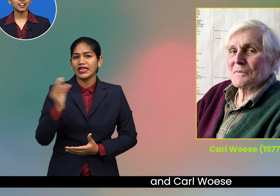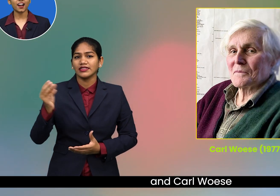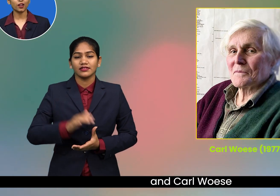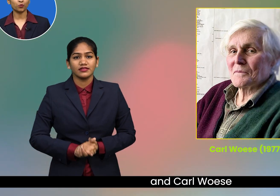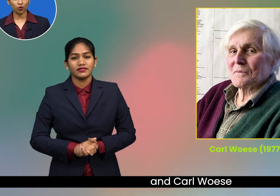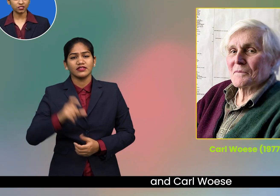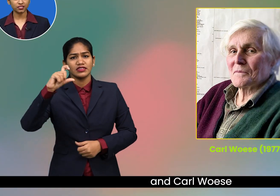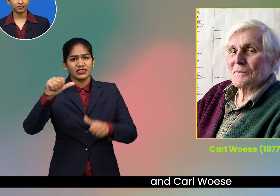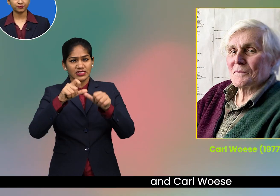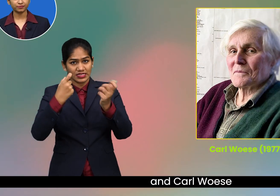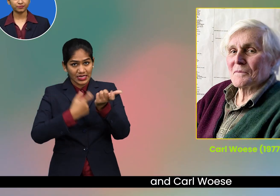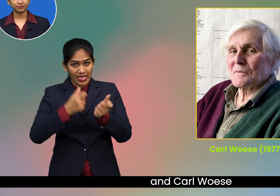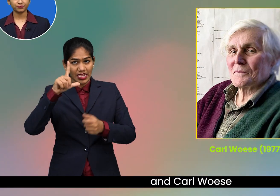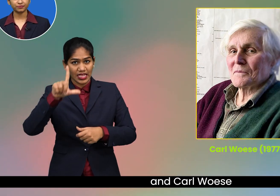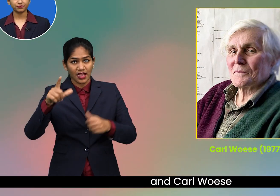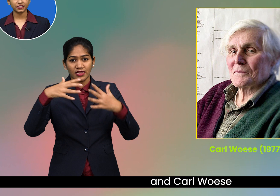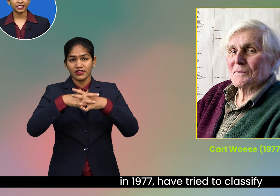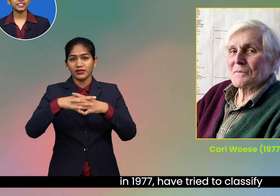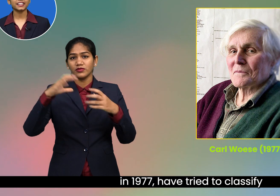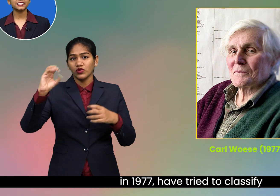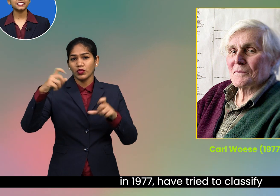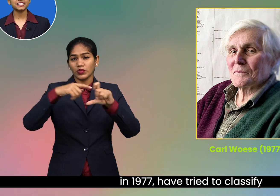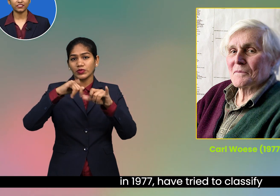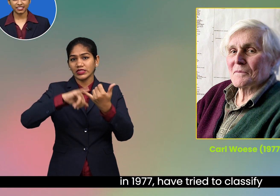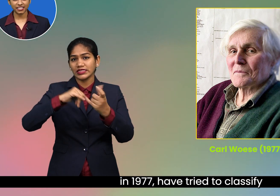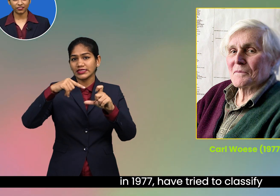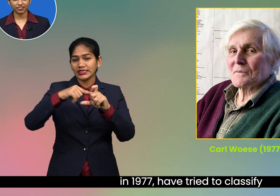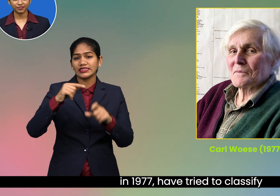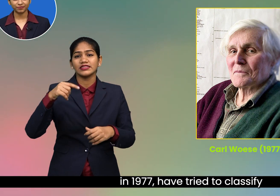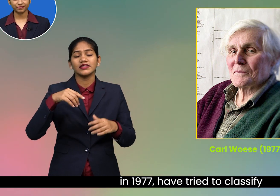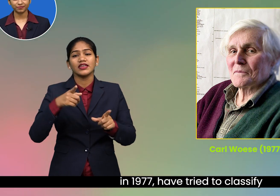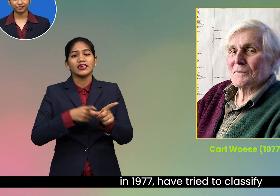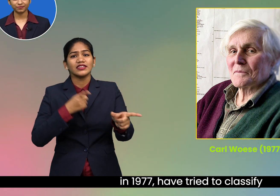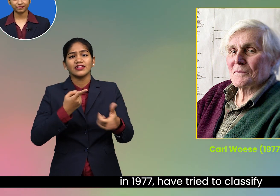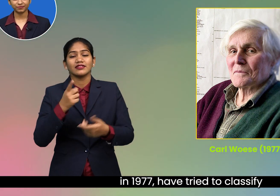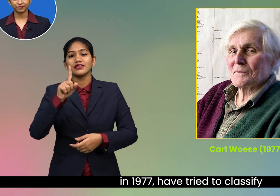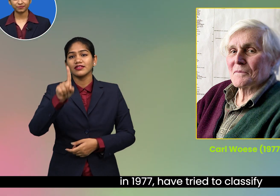and Carl Voss in 1977.